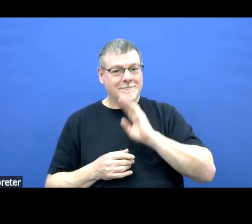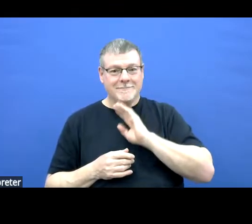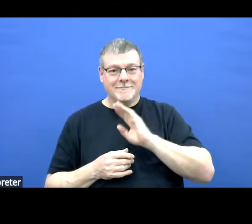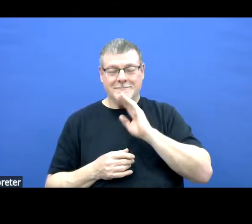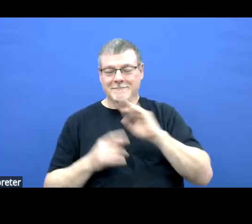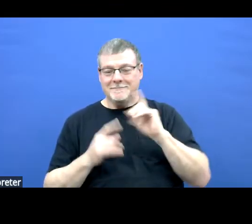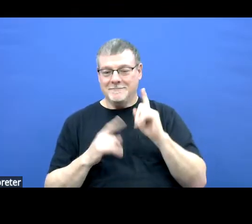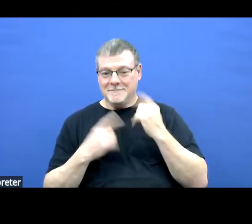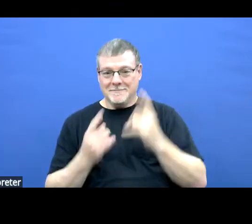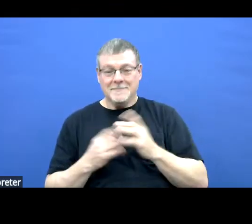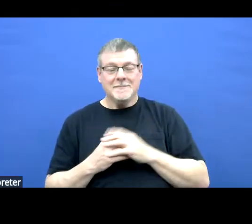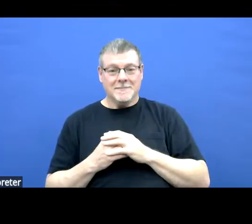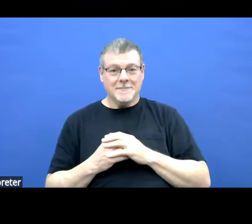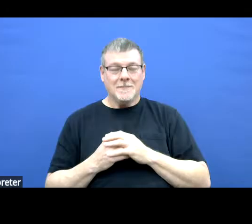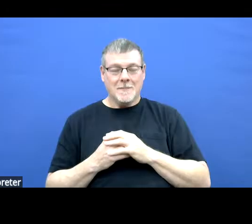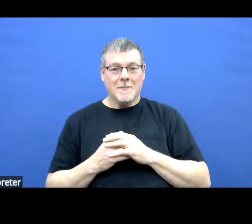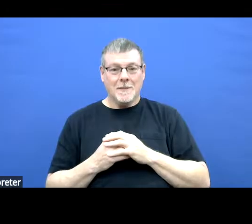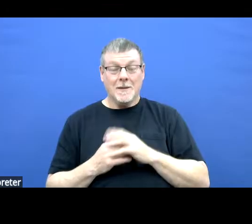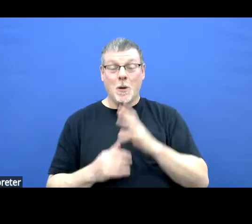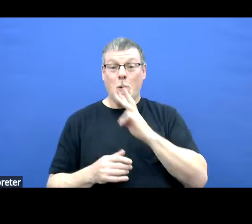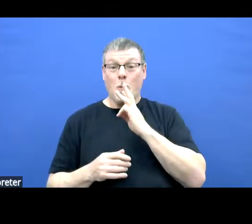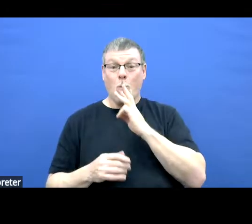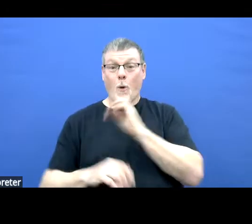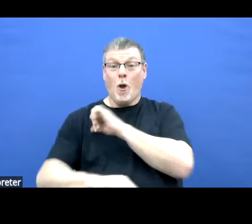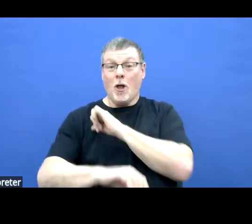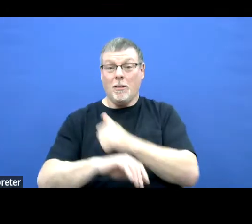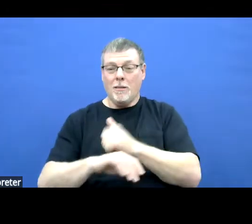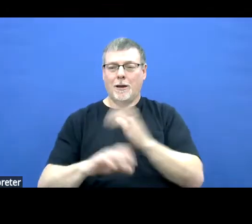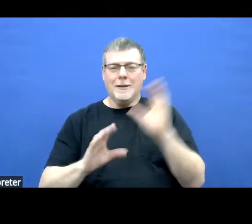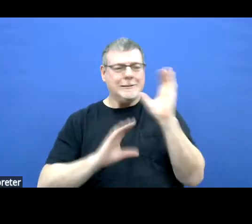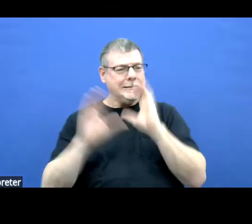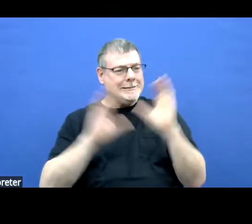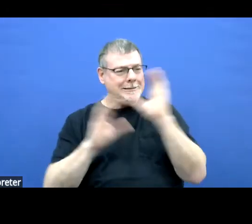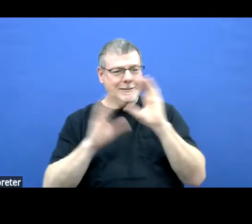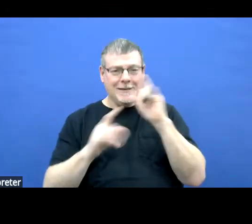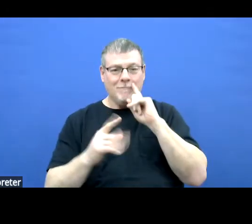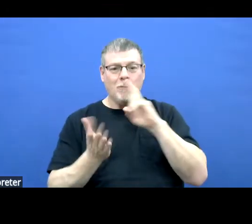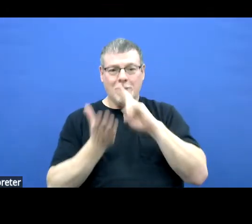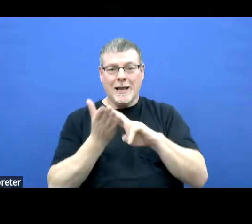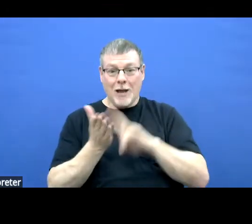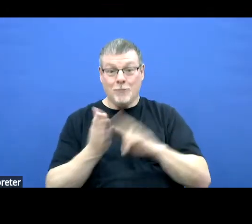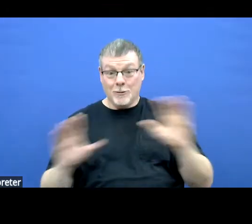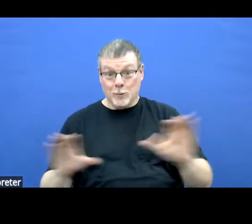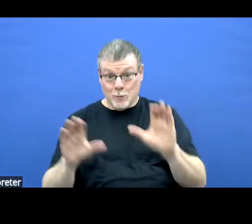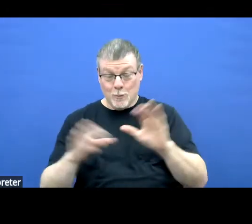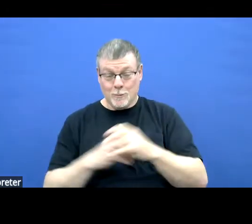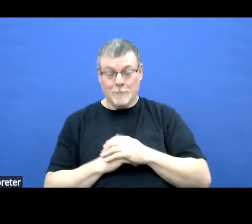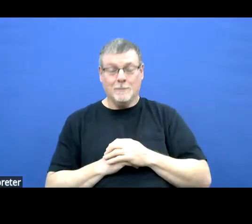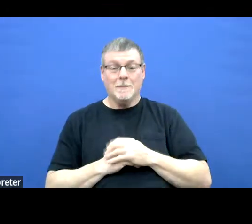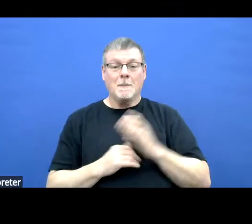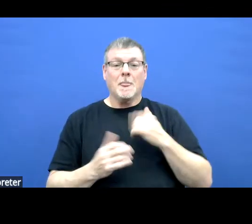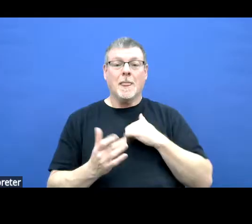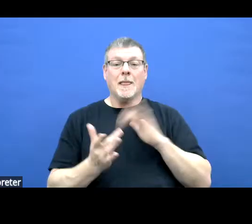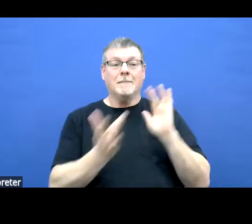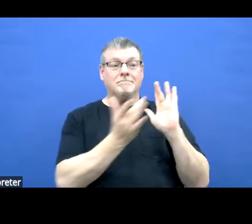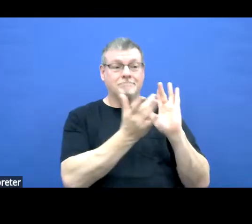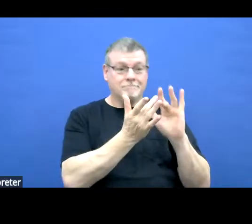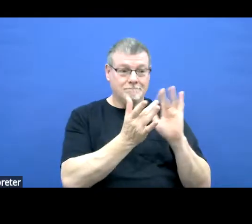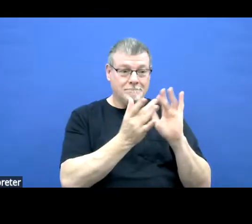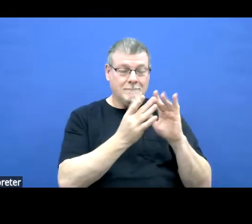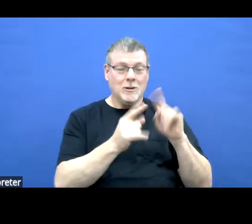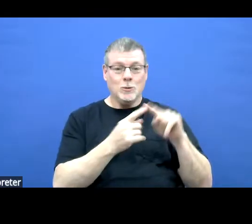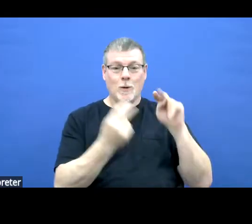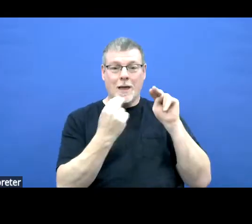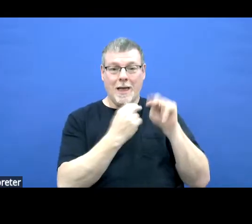So the Water Authority was having trouble finding a contractor to do it. I talked to our